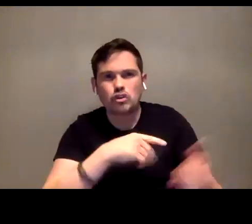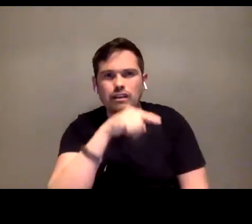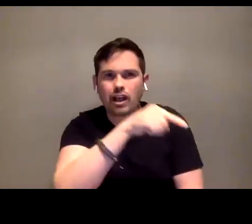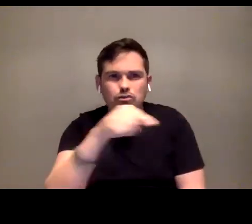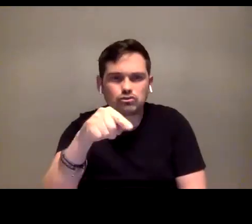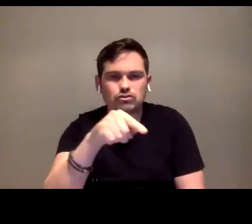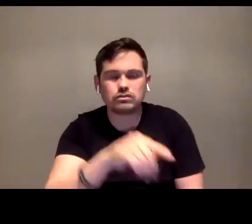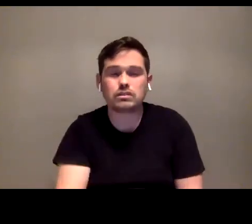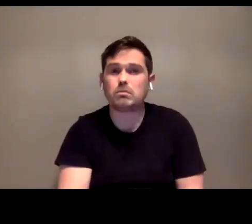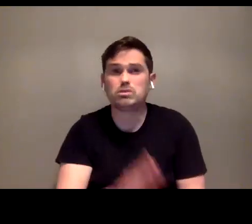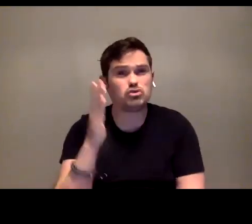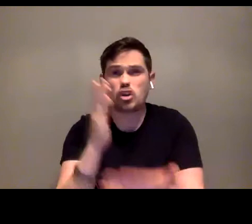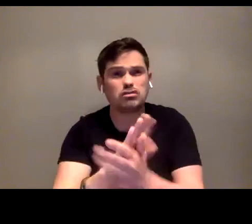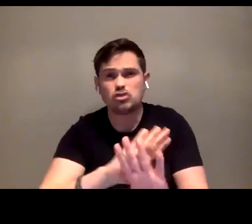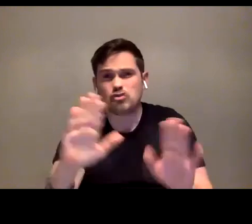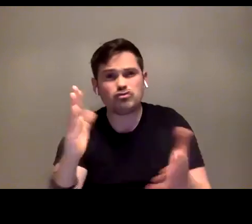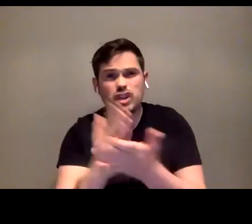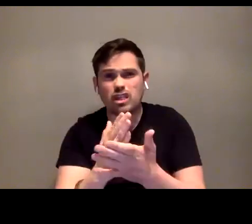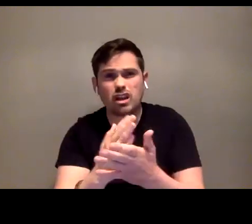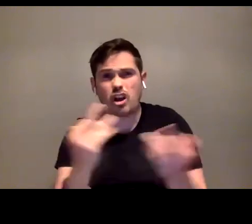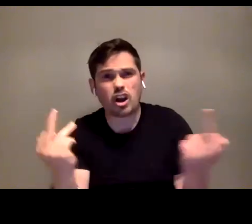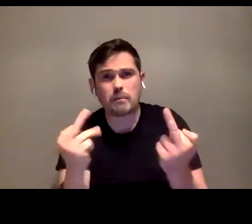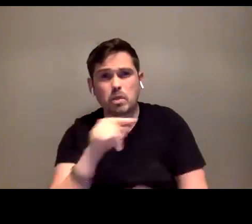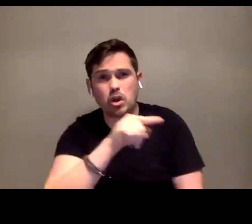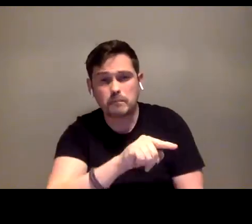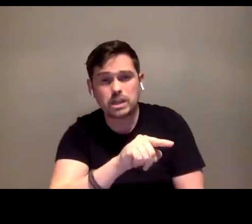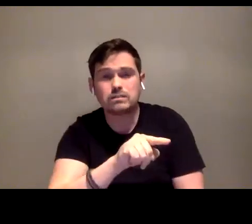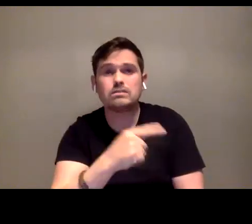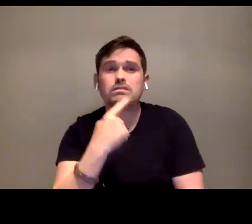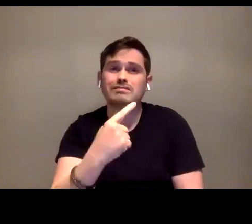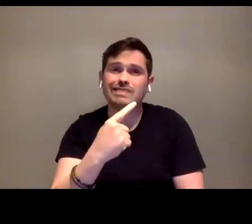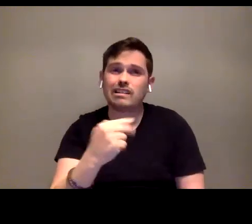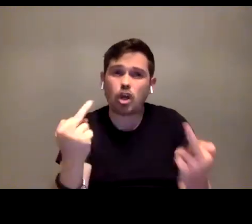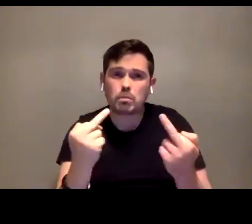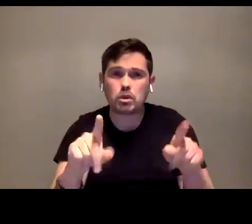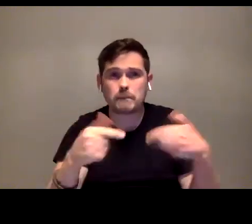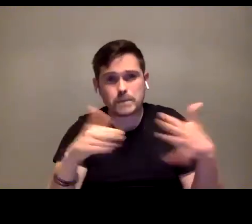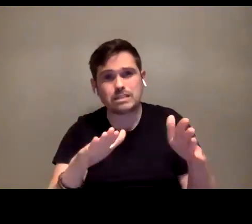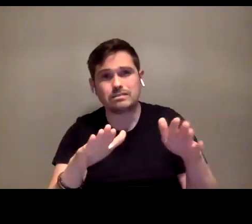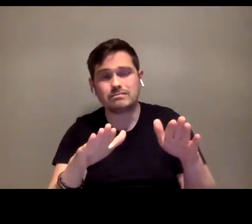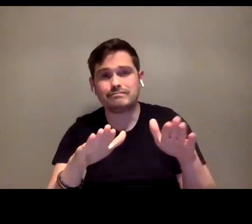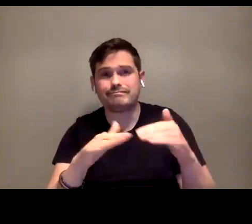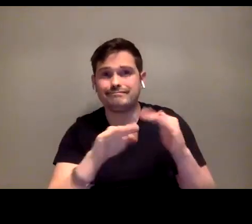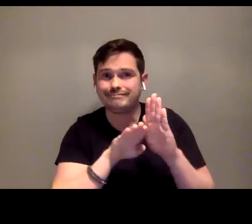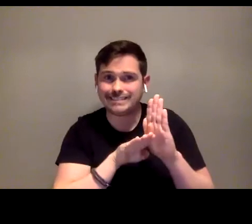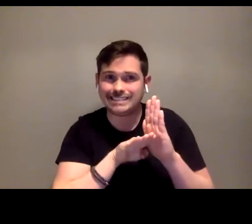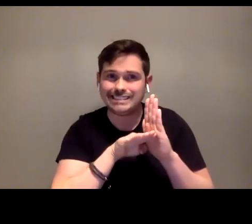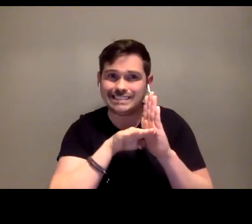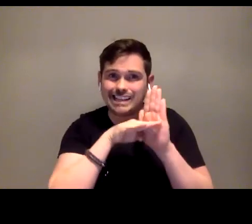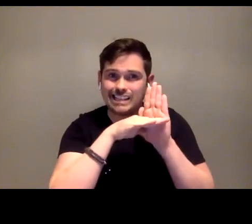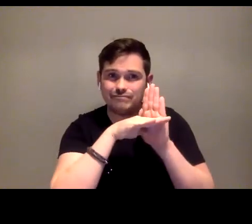necessarily unemployment. And the truth is actually unemployment rates have remained pretty steady over the last 10 years. The bigger problem has been in-work